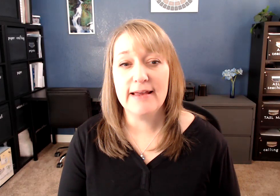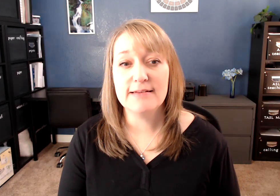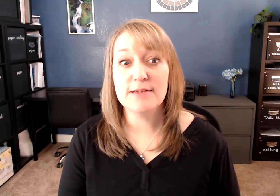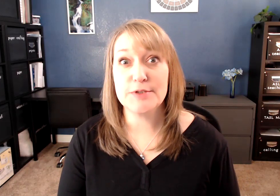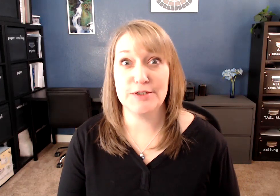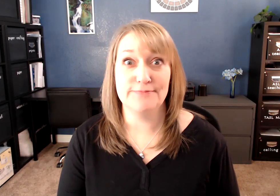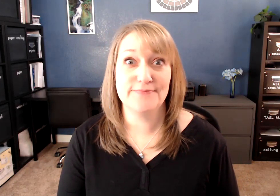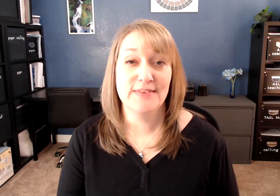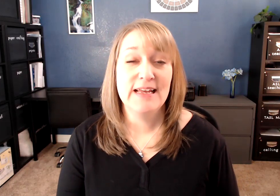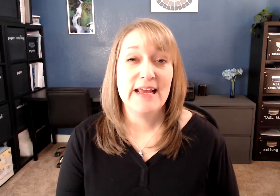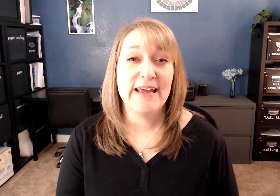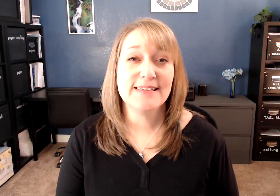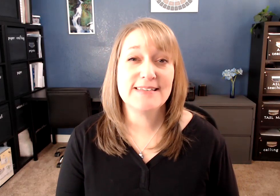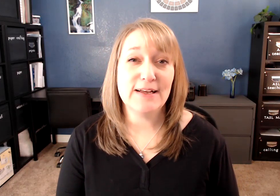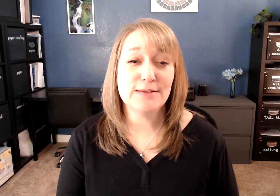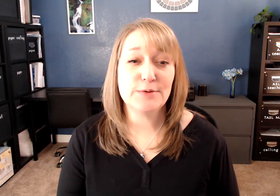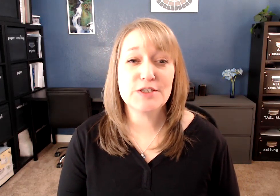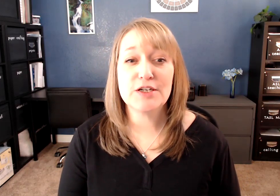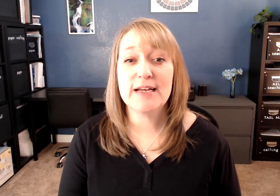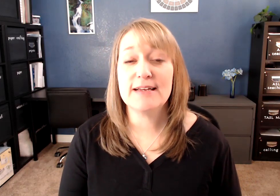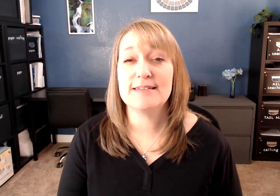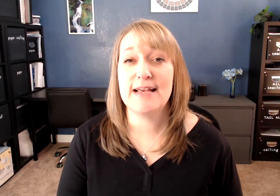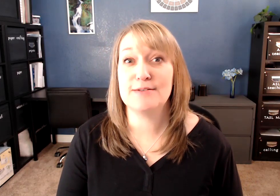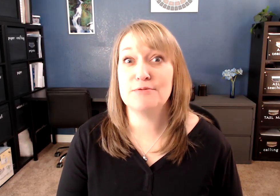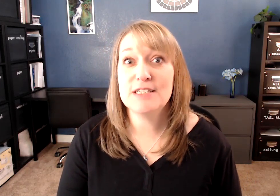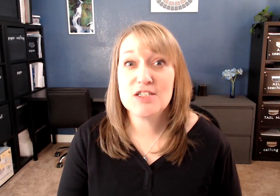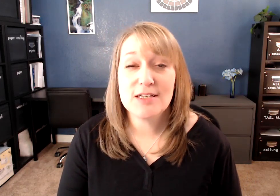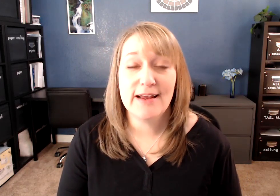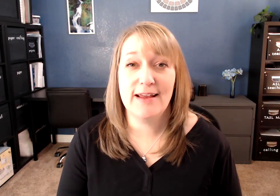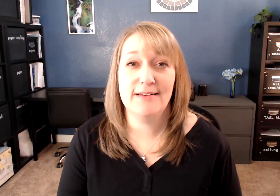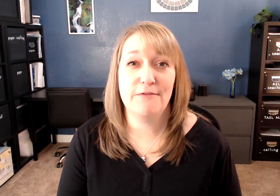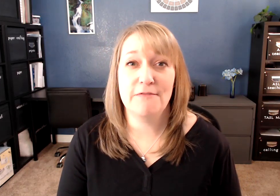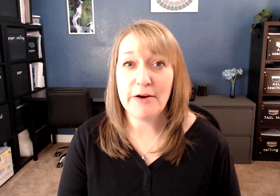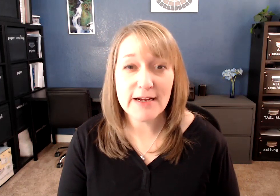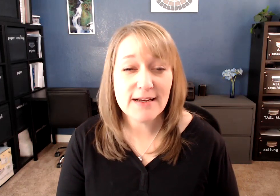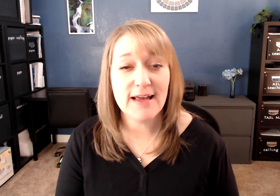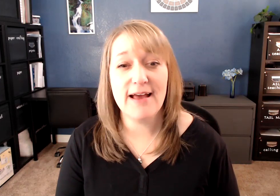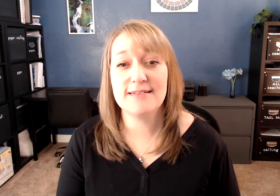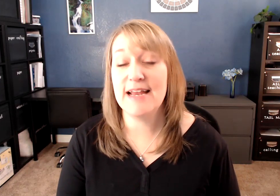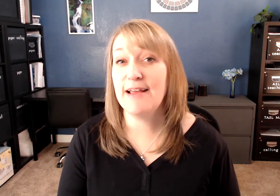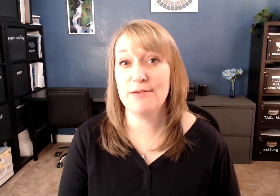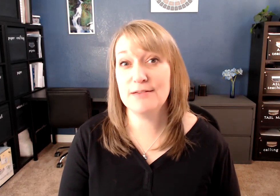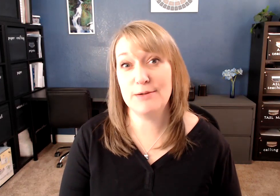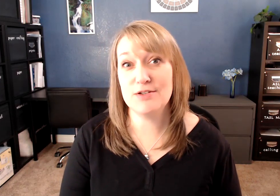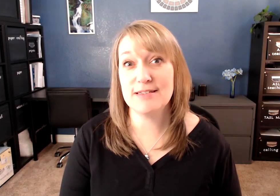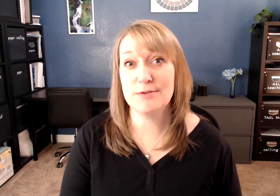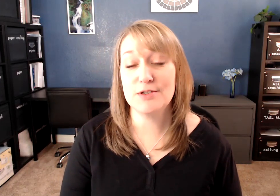and literature. ASL literature is as rich and varied as any other language's